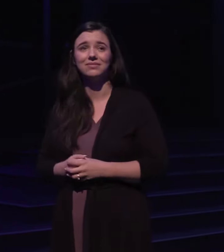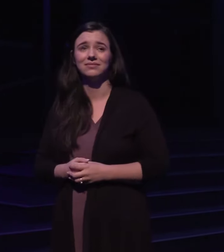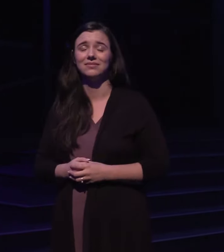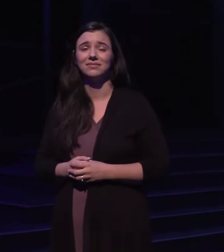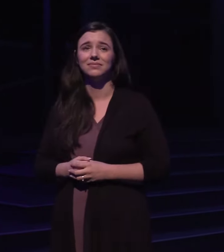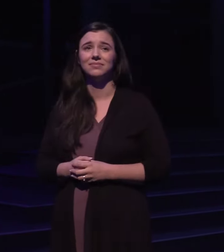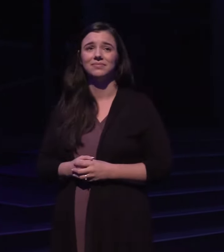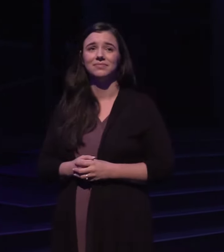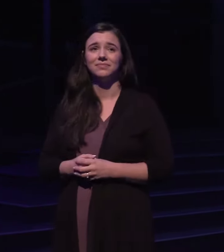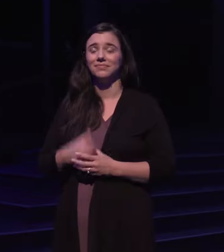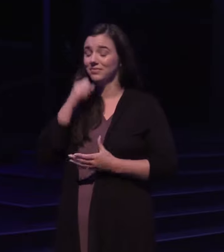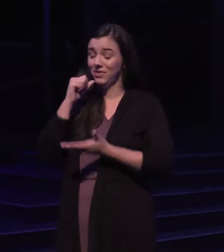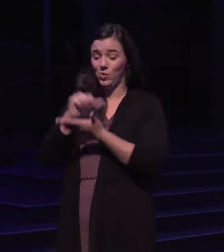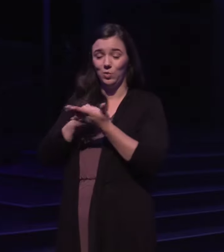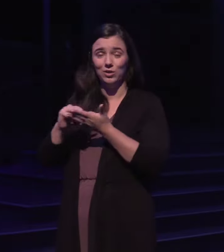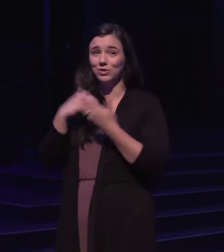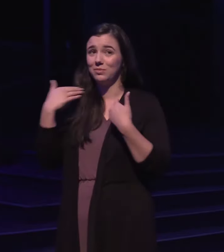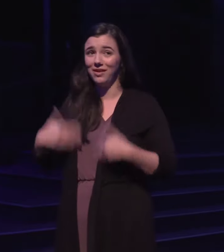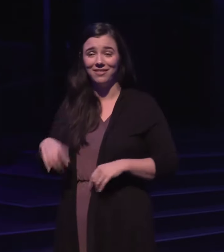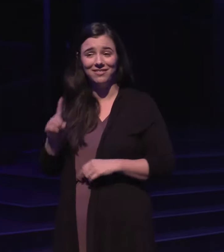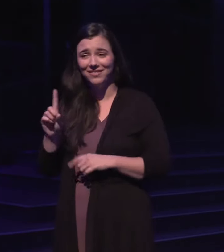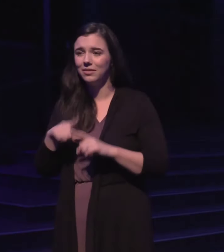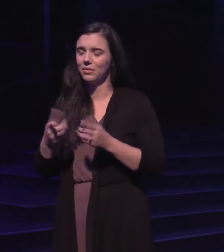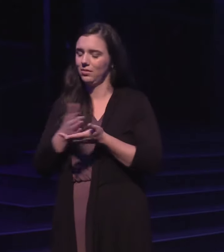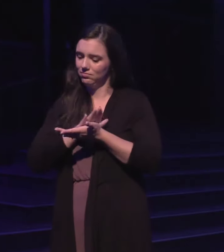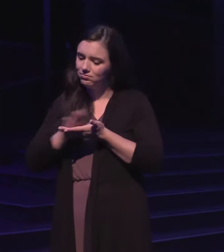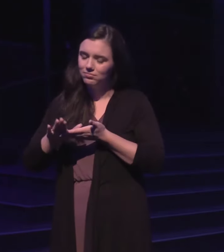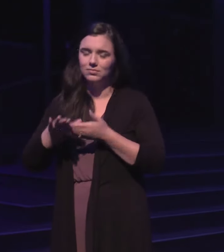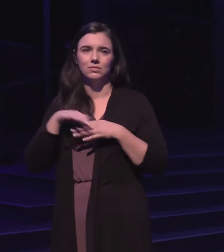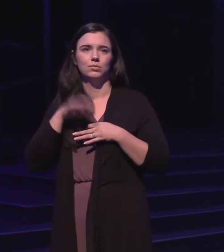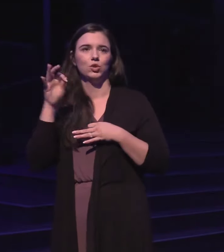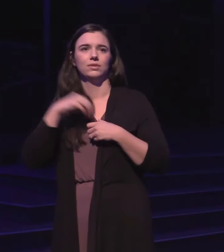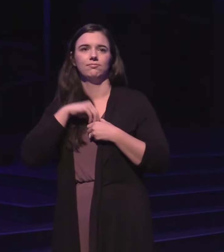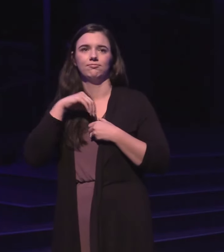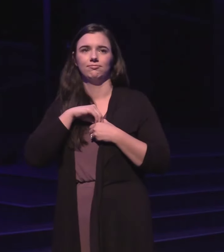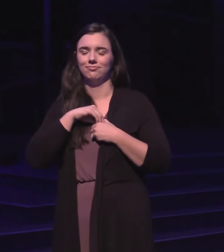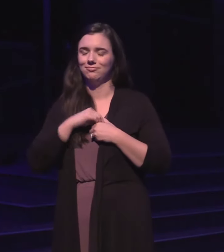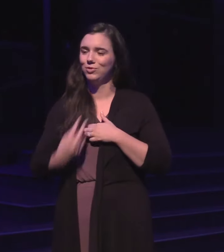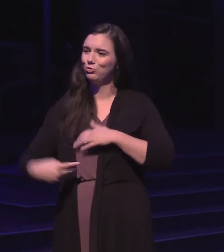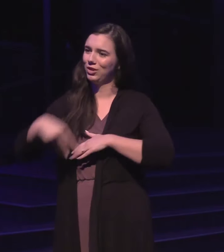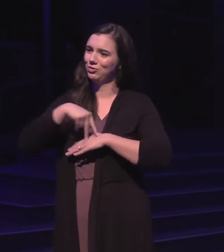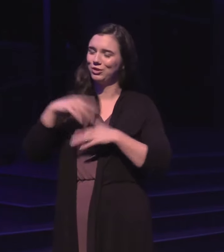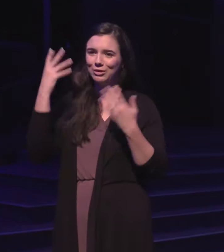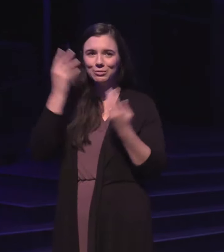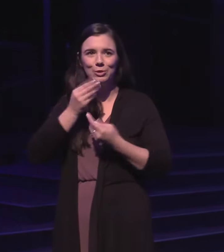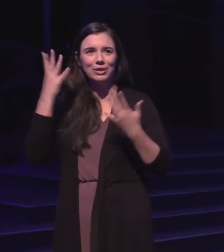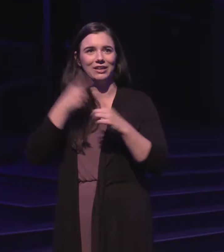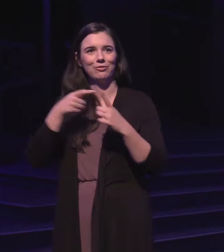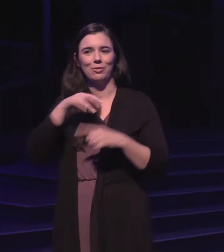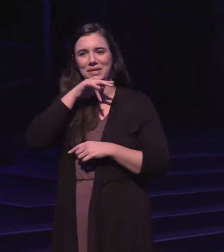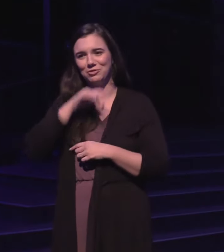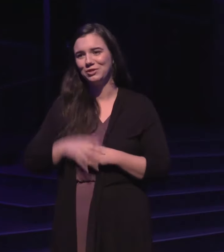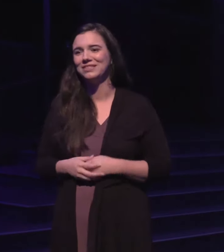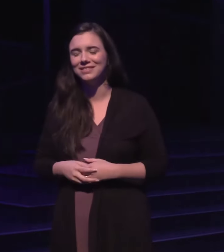Not a washing of the body, but a cleansing of the spirit, a resurrection of beauty from the